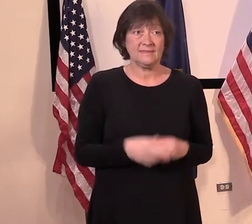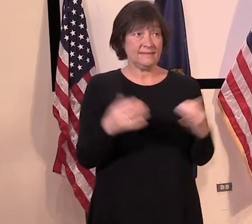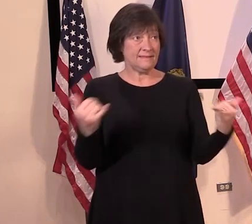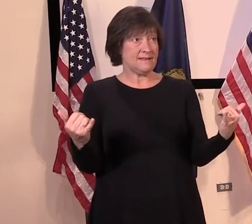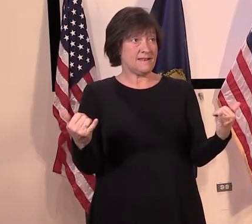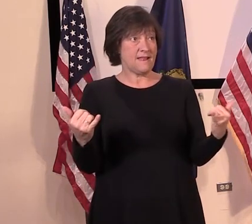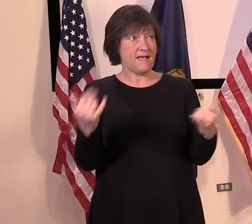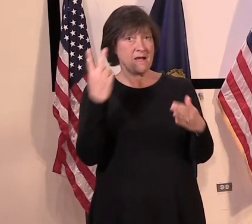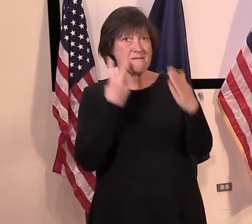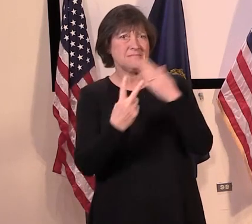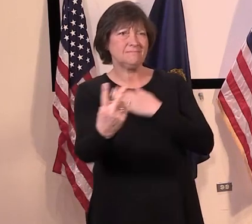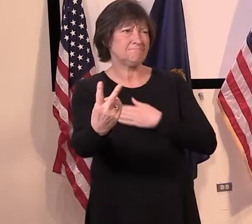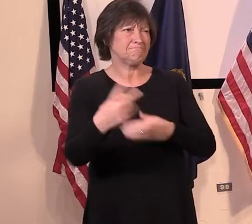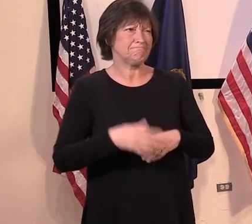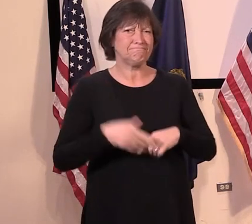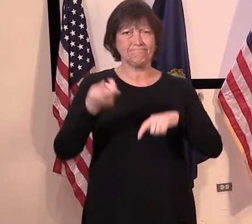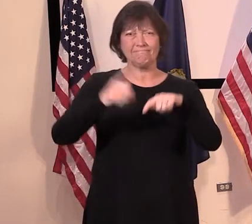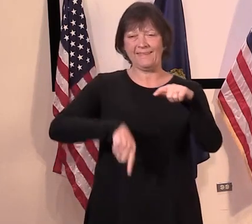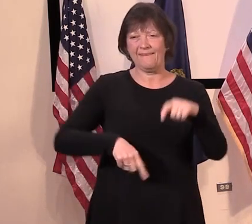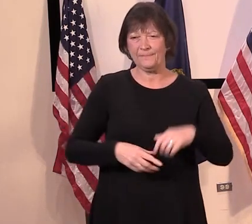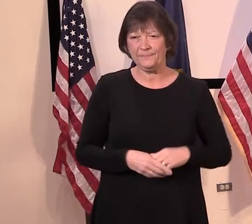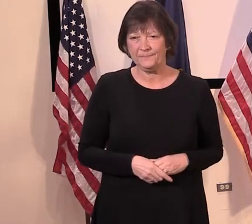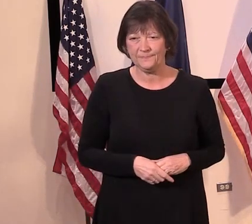to give you any dates at this point or any certainty.